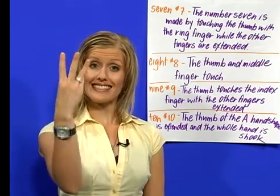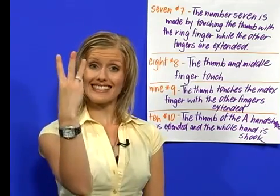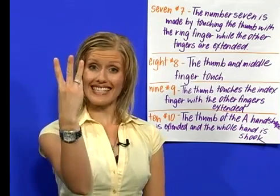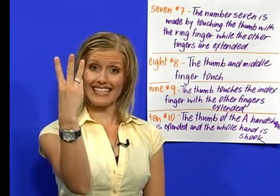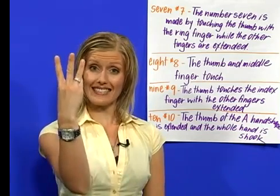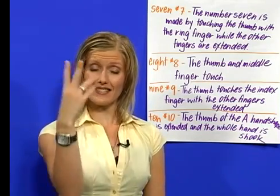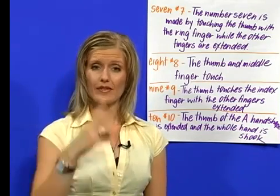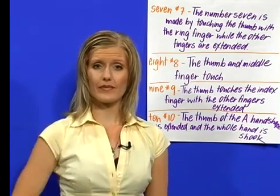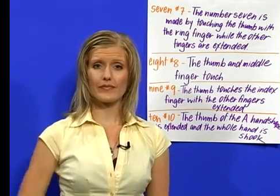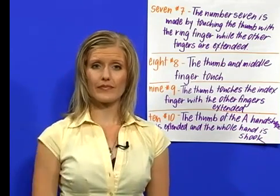6,